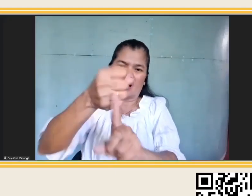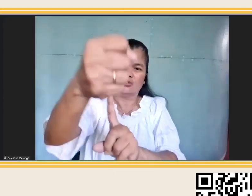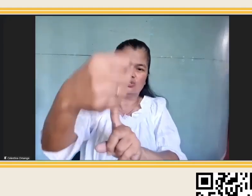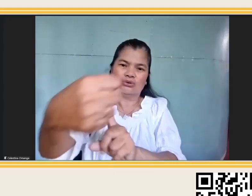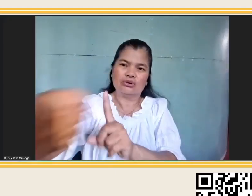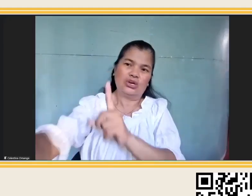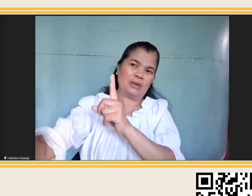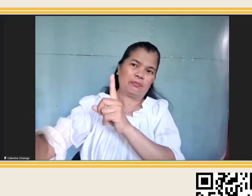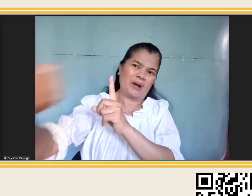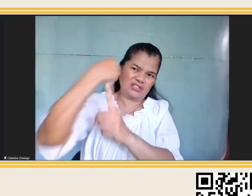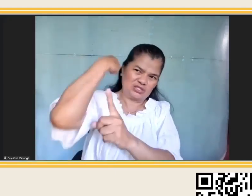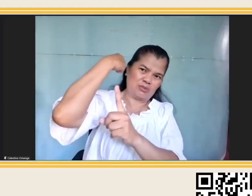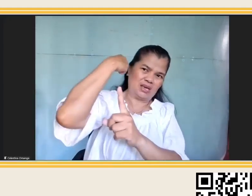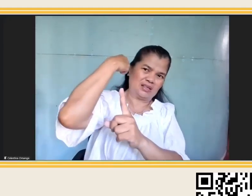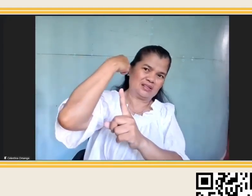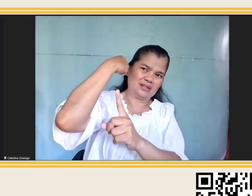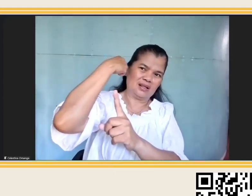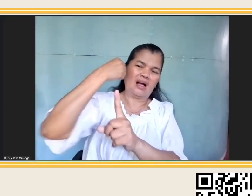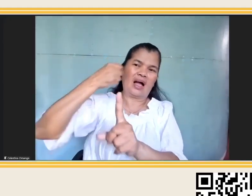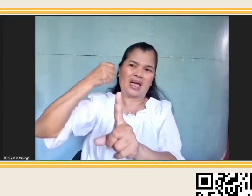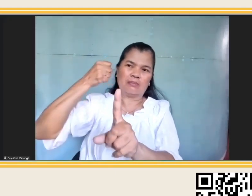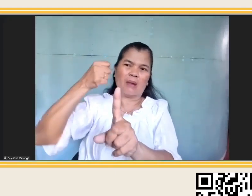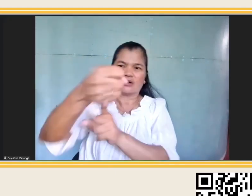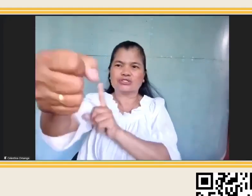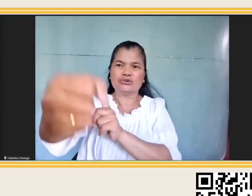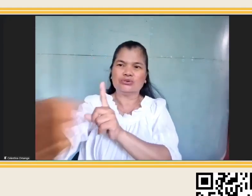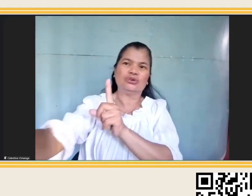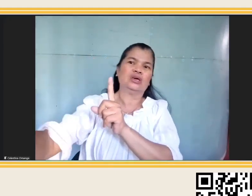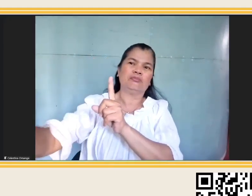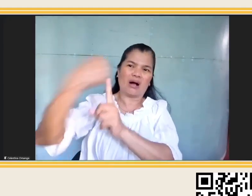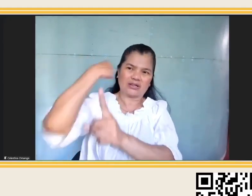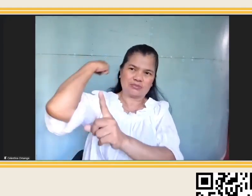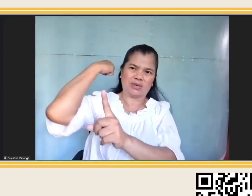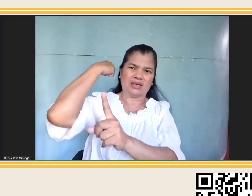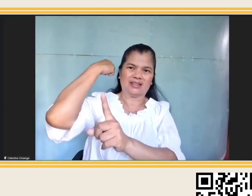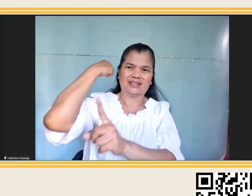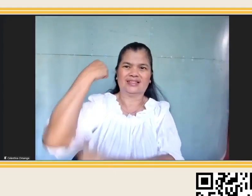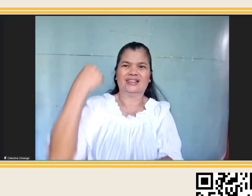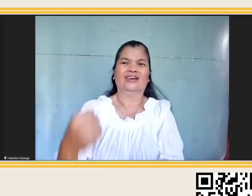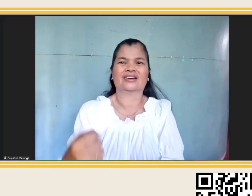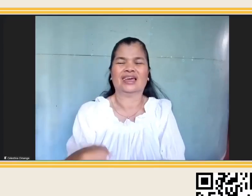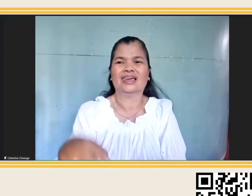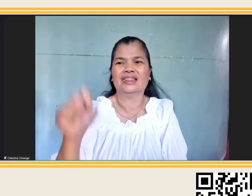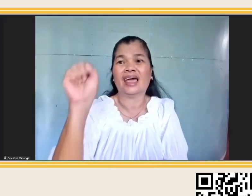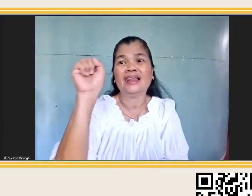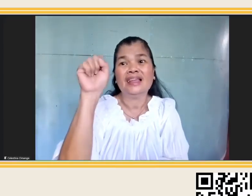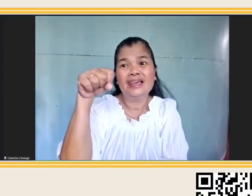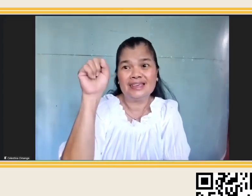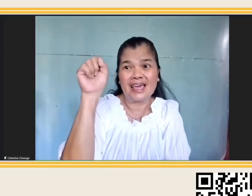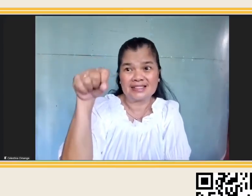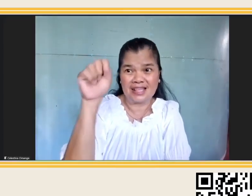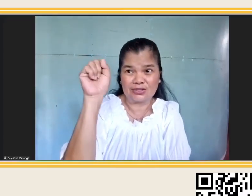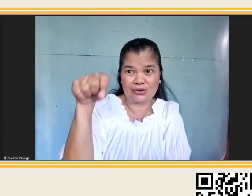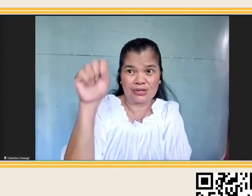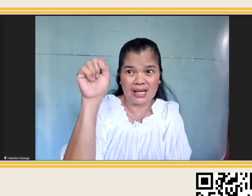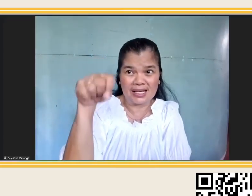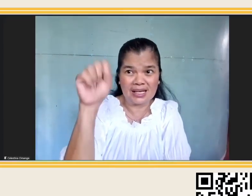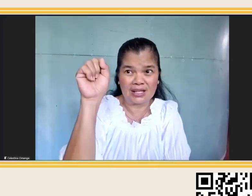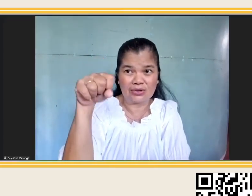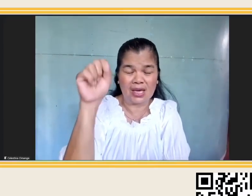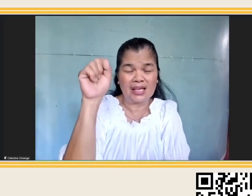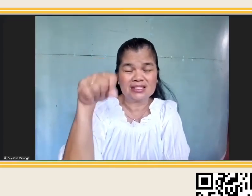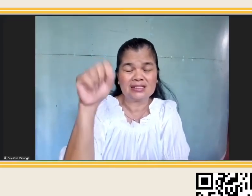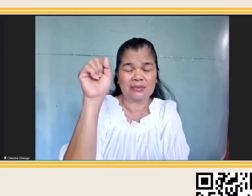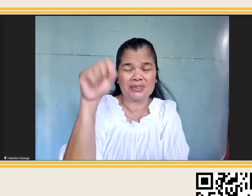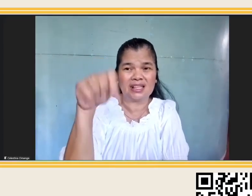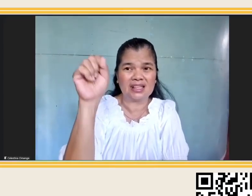I punch you, he punched me. I box you, he boxed me. Okay. Then, yes, naituro ko na kanina